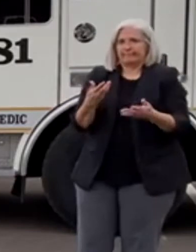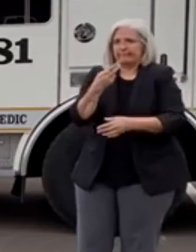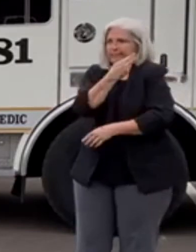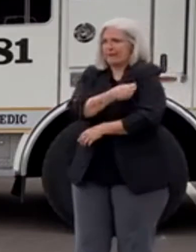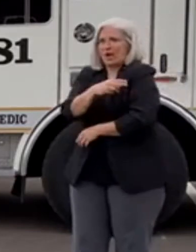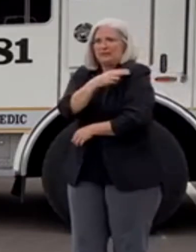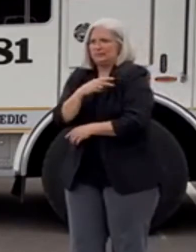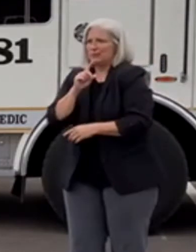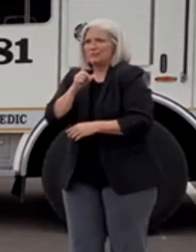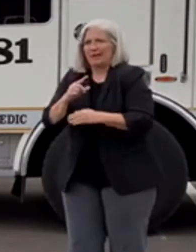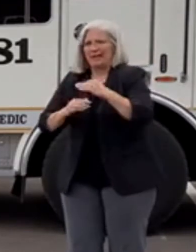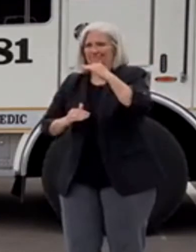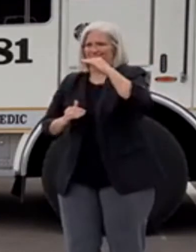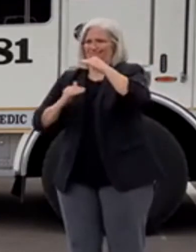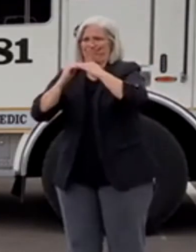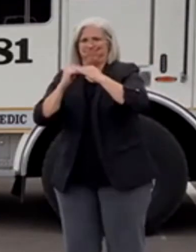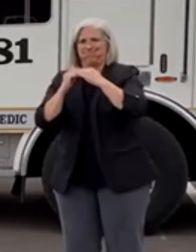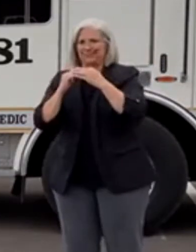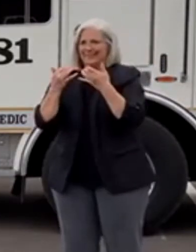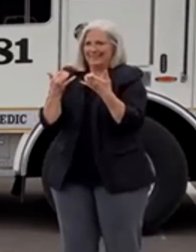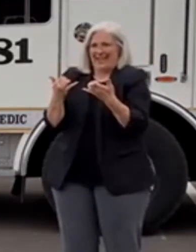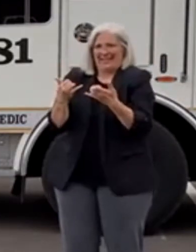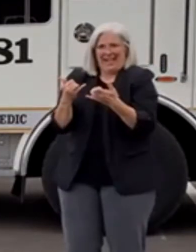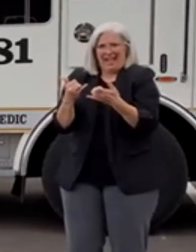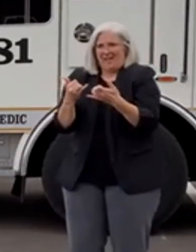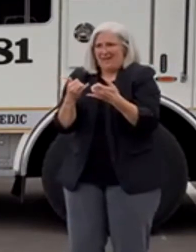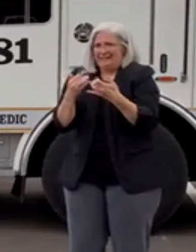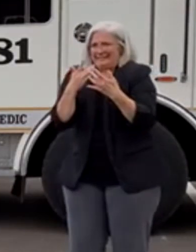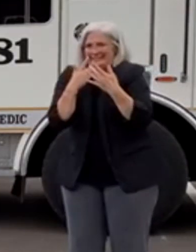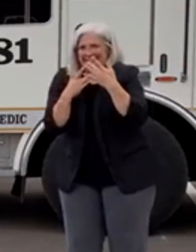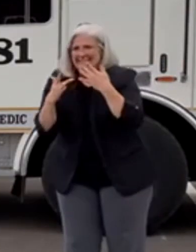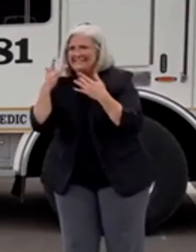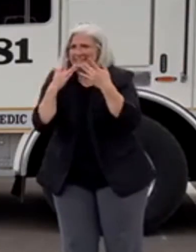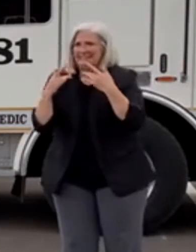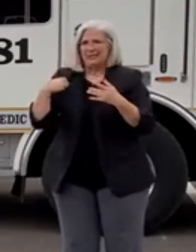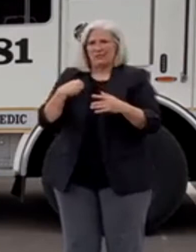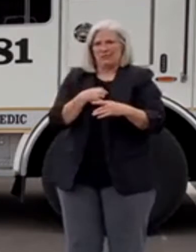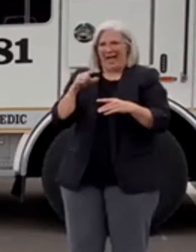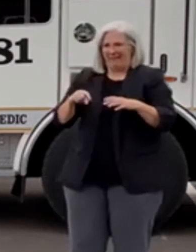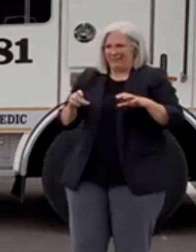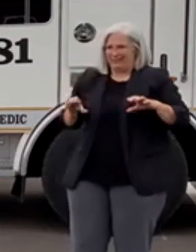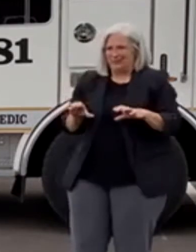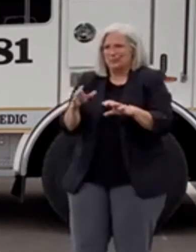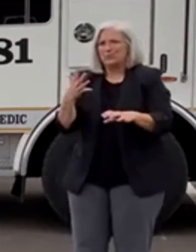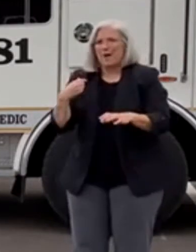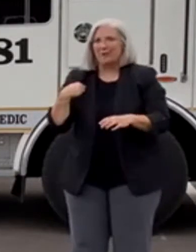have got to do what we need to do to protect them.